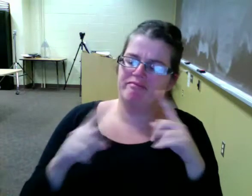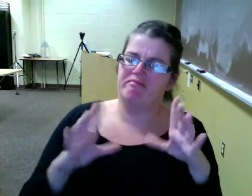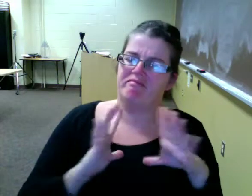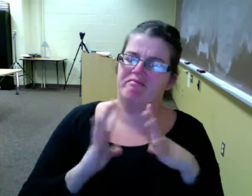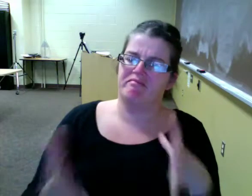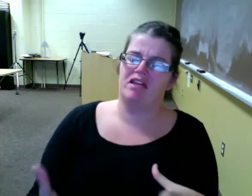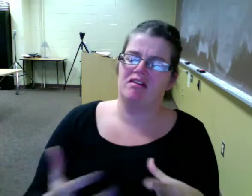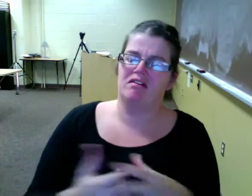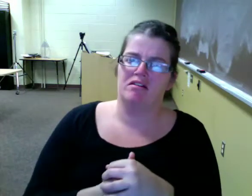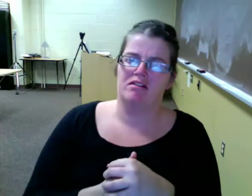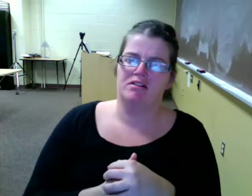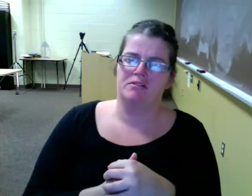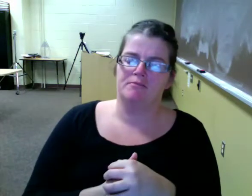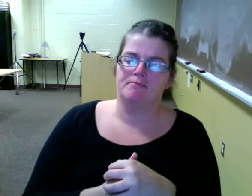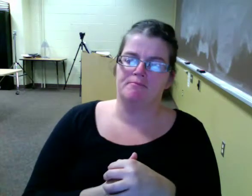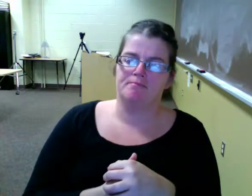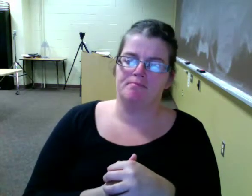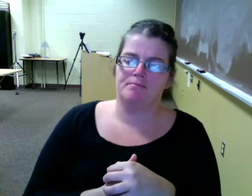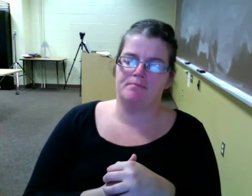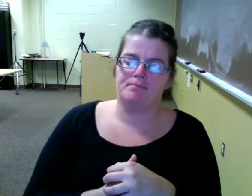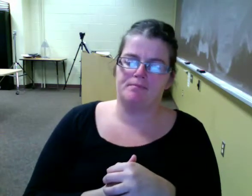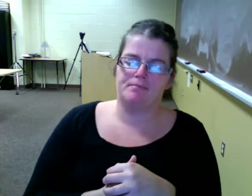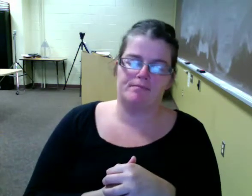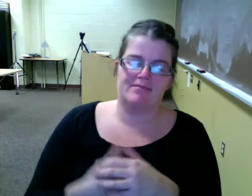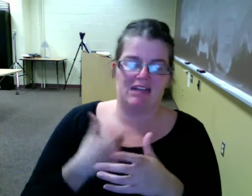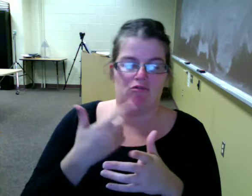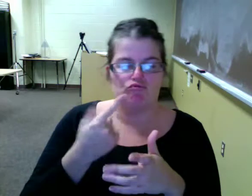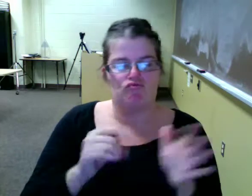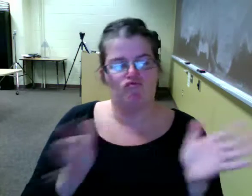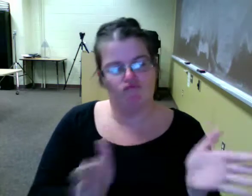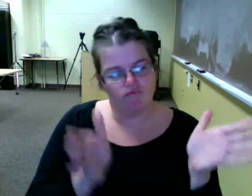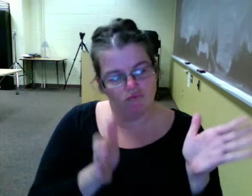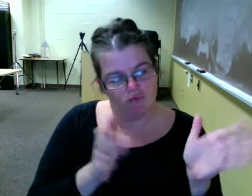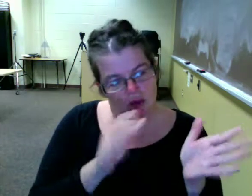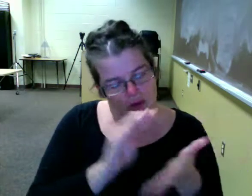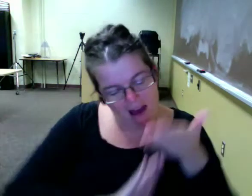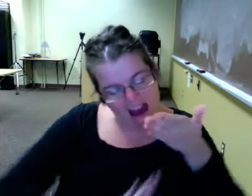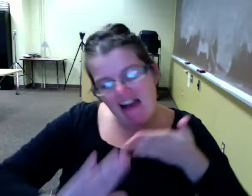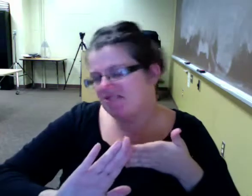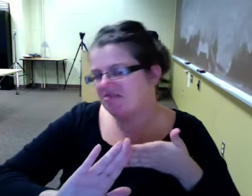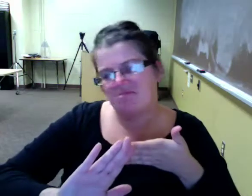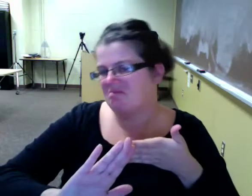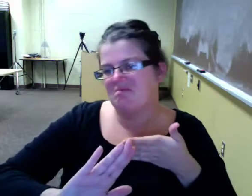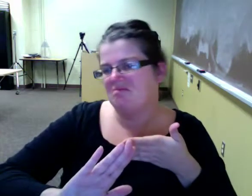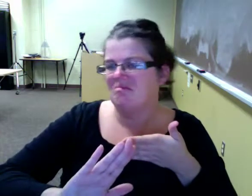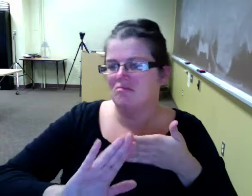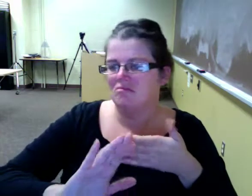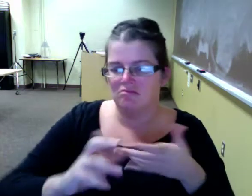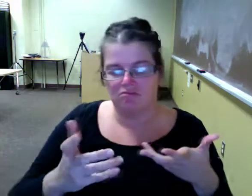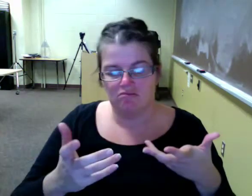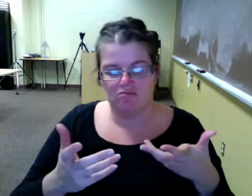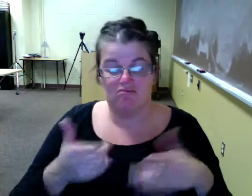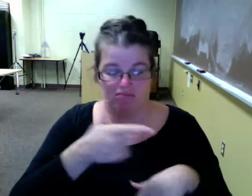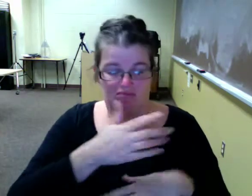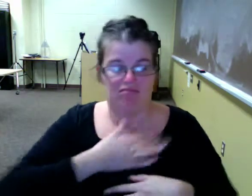I could never get Danny to go to college. He was a very independent guy. He liked making bread. We had made bread together